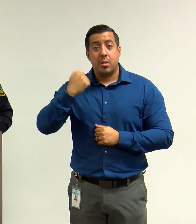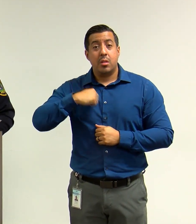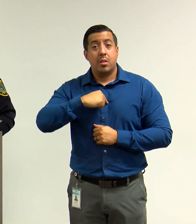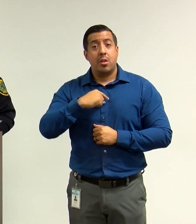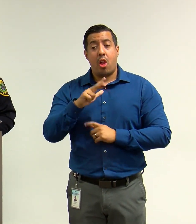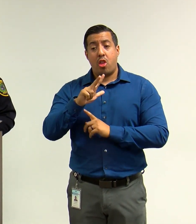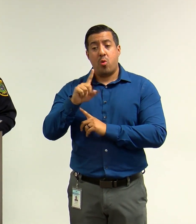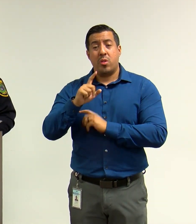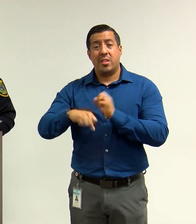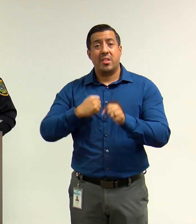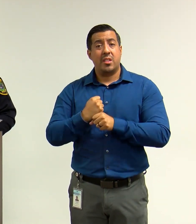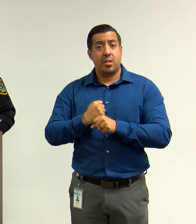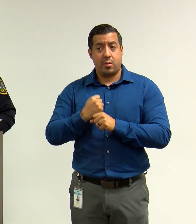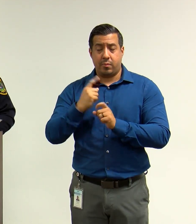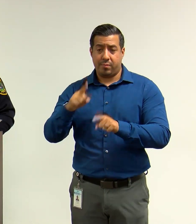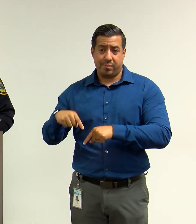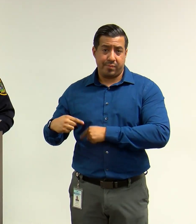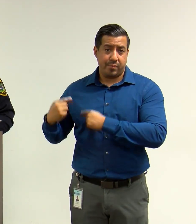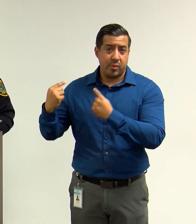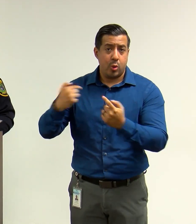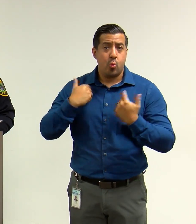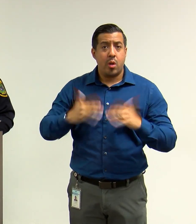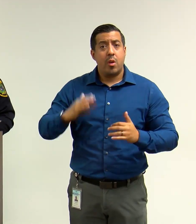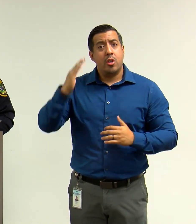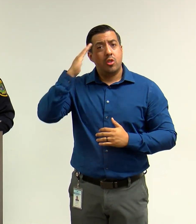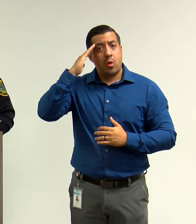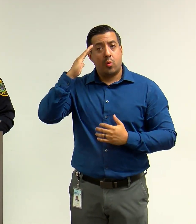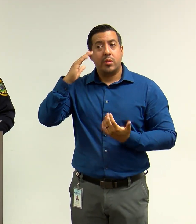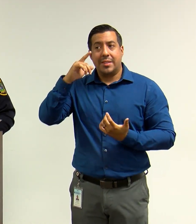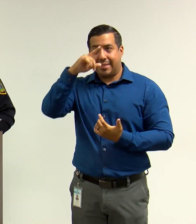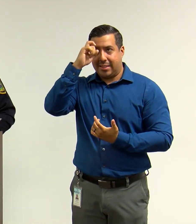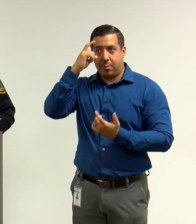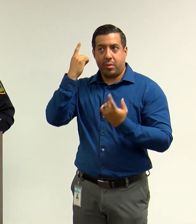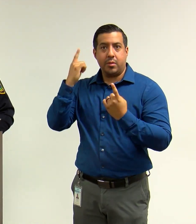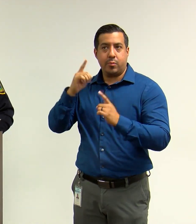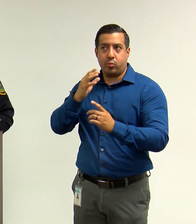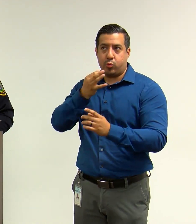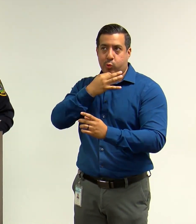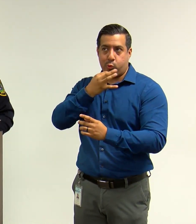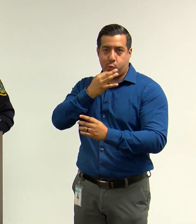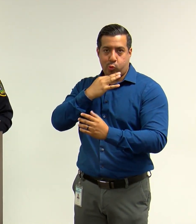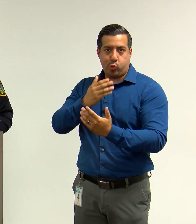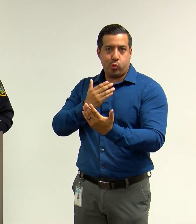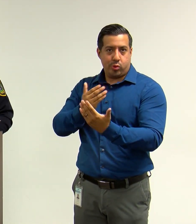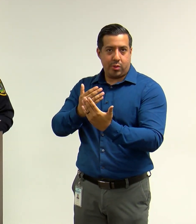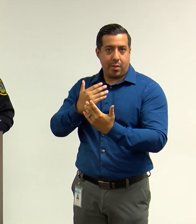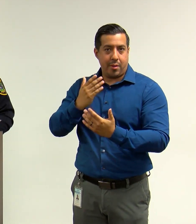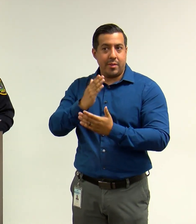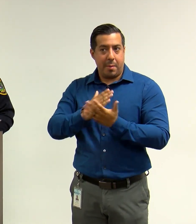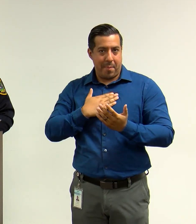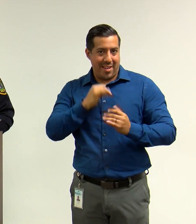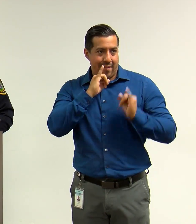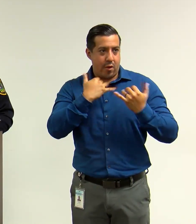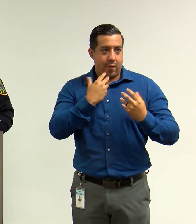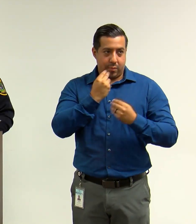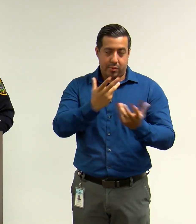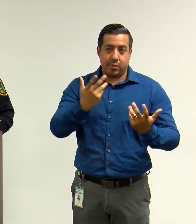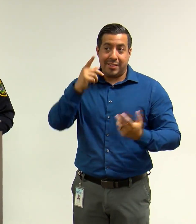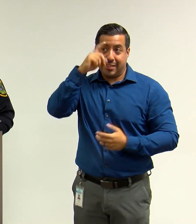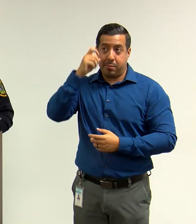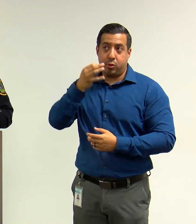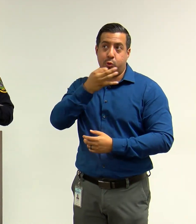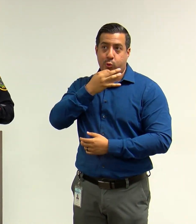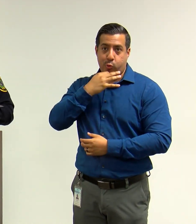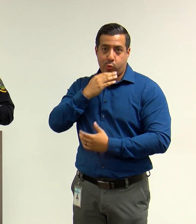31 years, and we know traditionally summer is coming, and I said that in a couple of my interviews, so we know that.